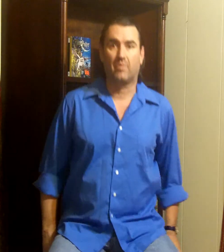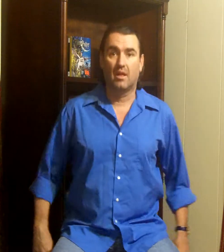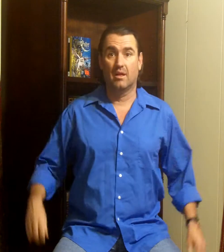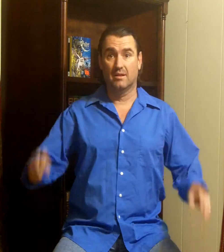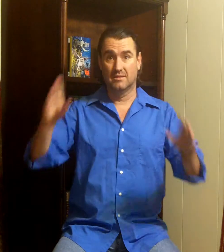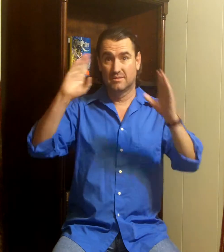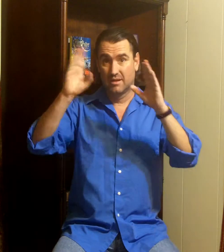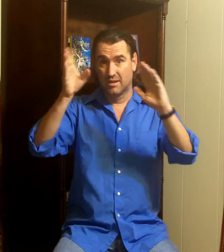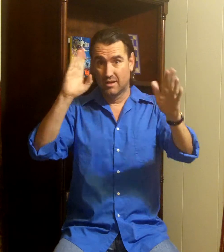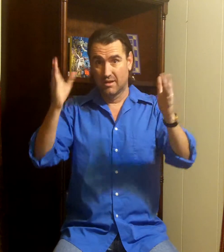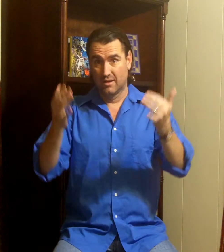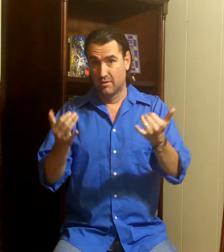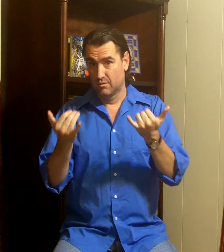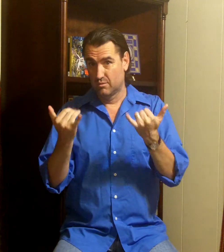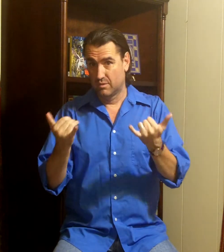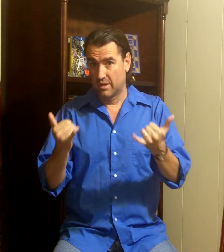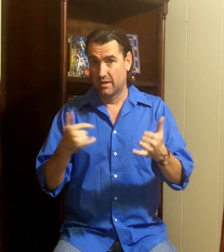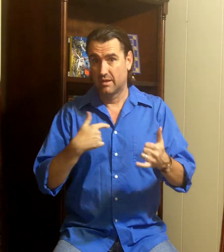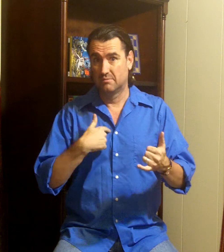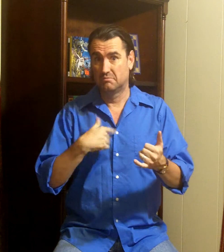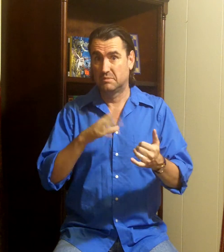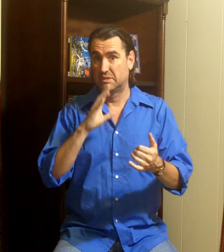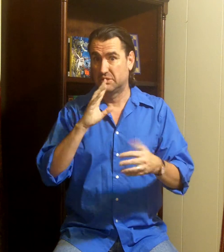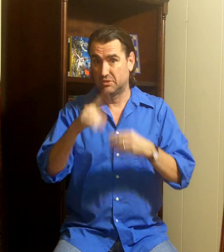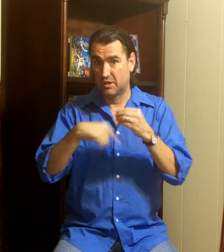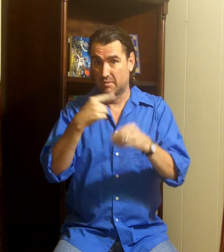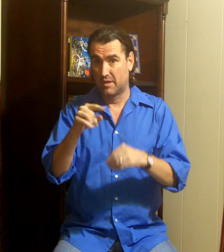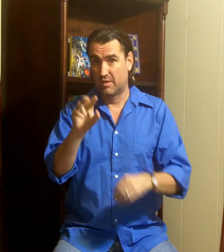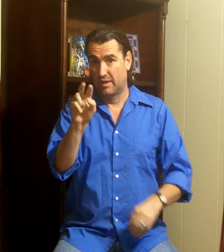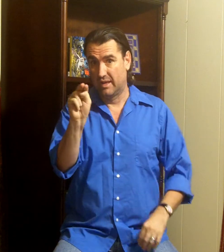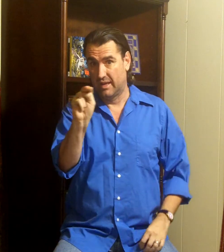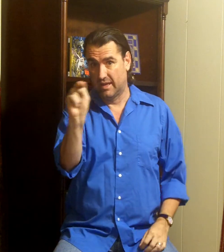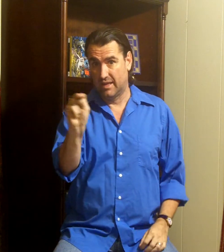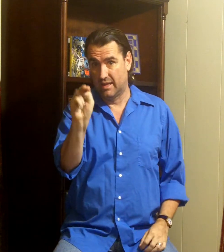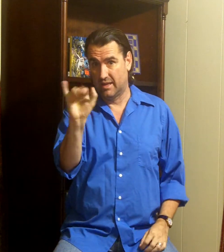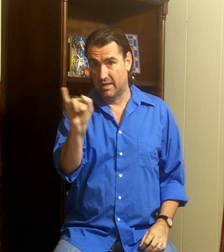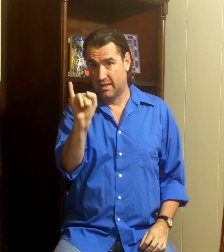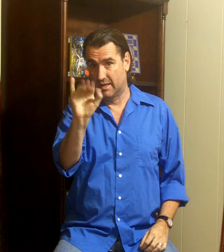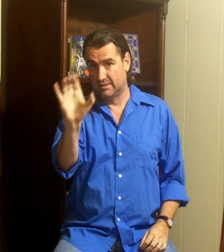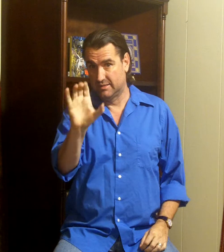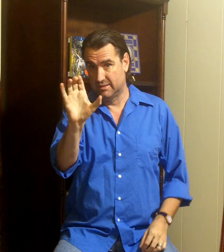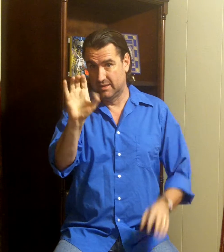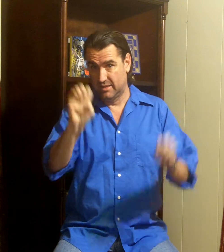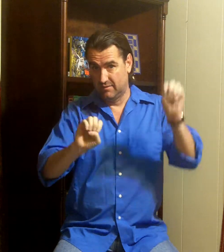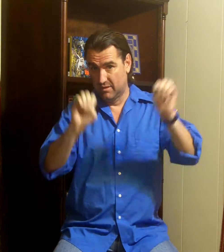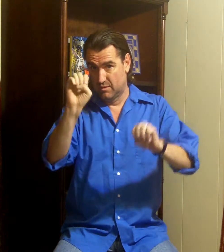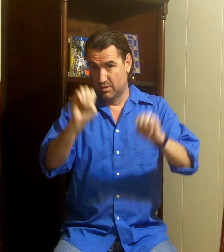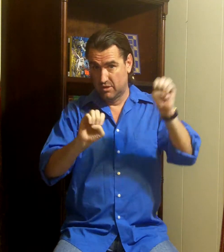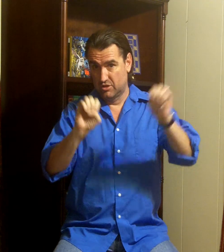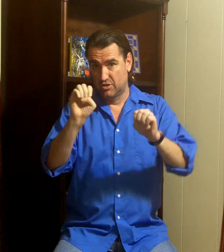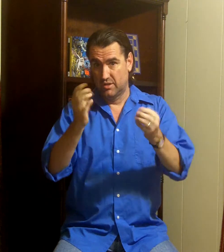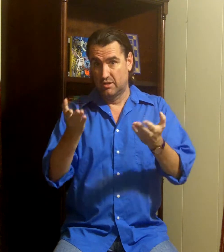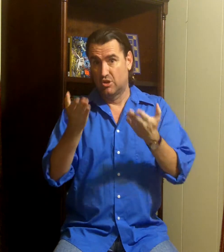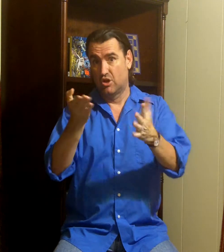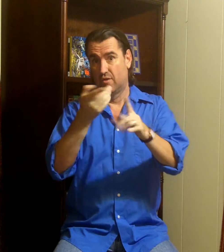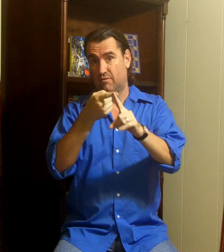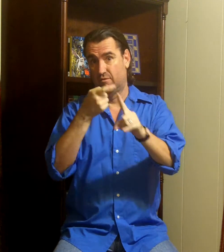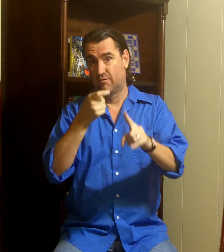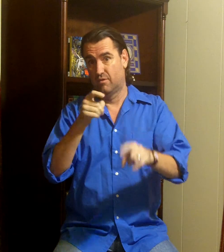So today I'm going to talk about the NIC evaluation that is offered from the Registry of Interpreters for